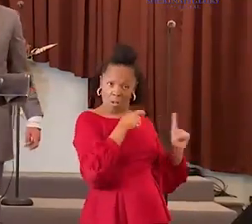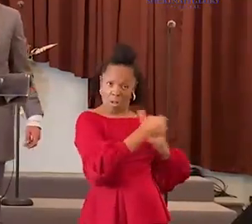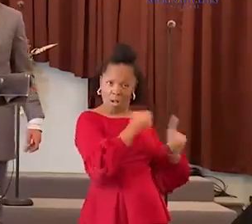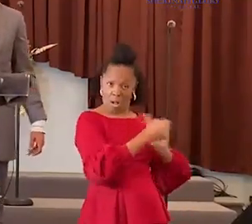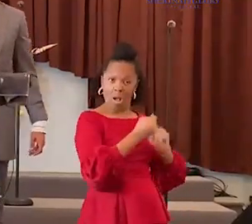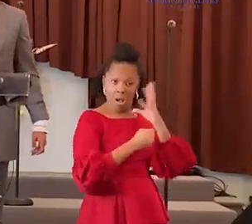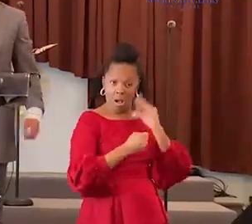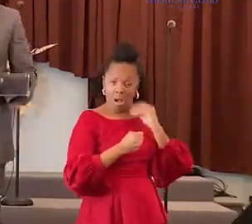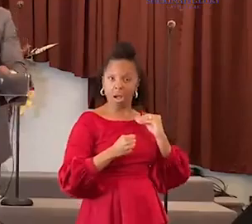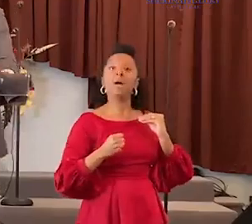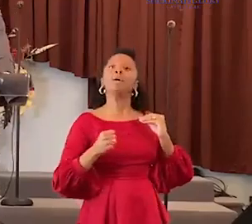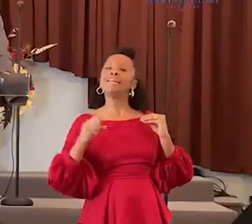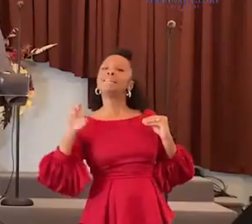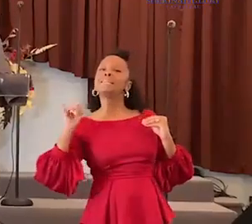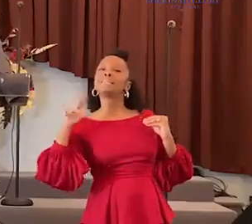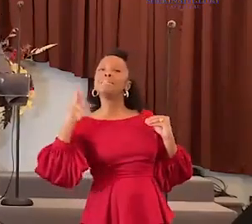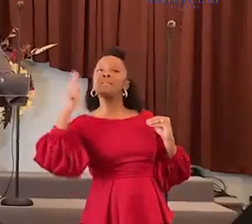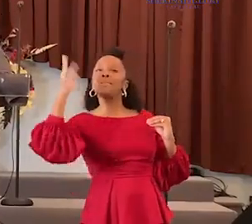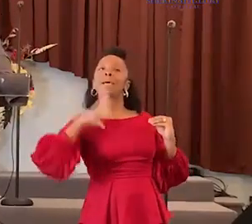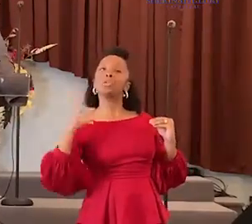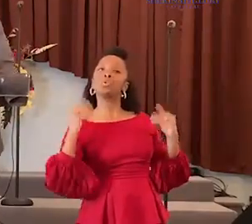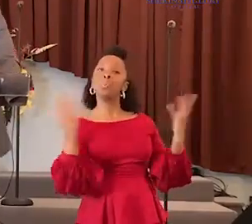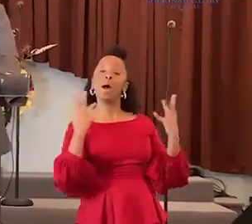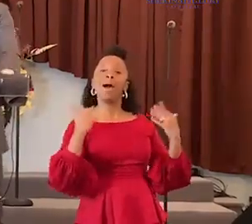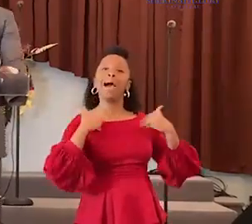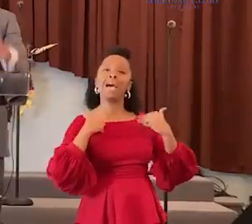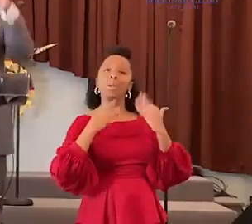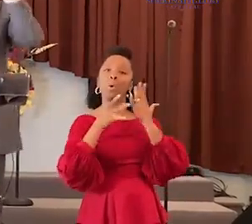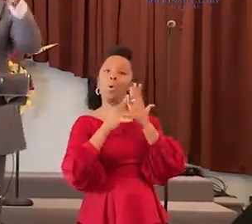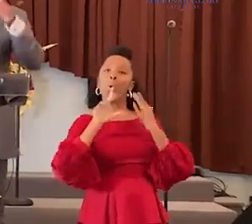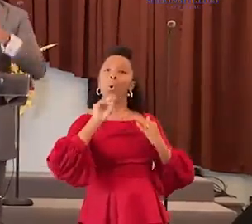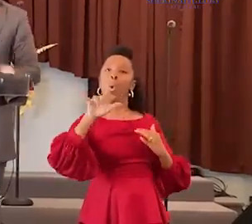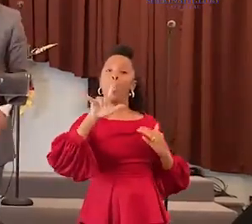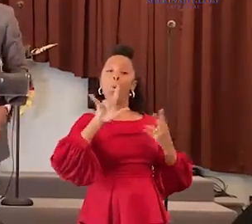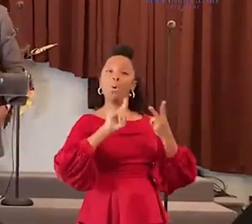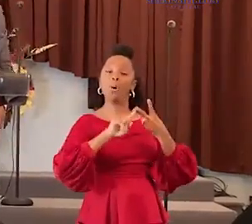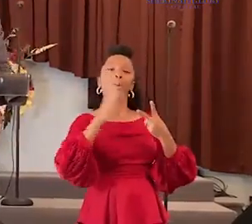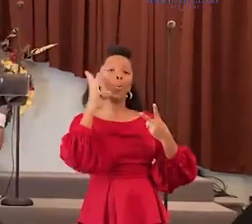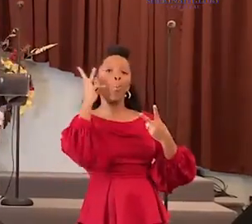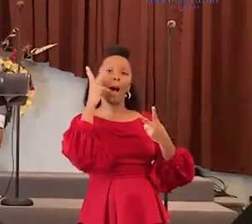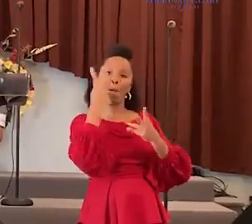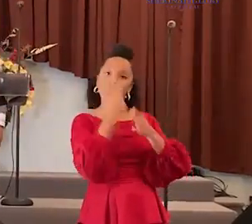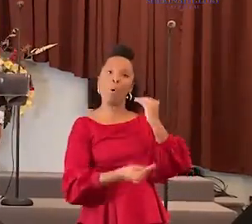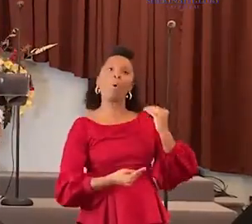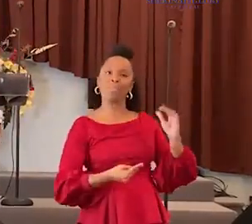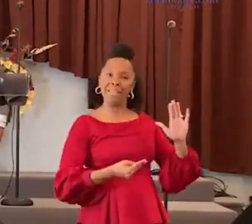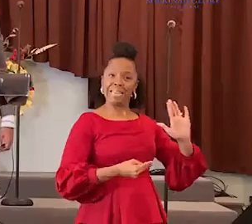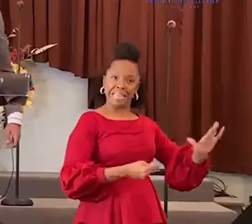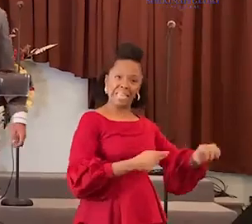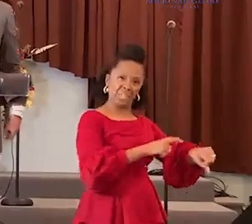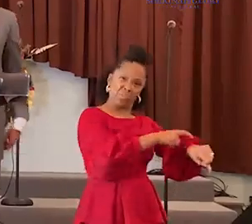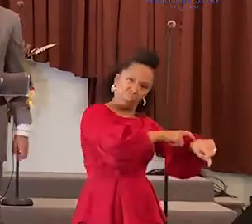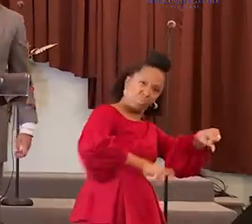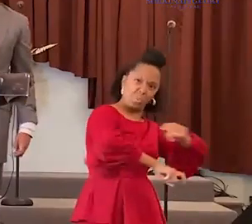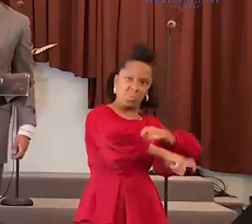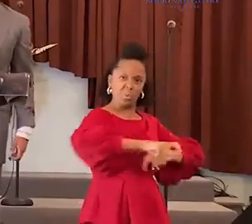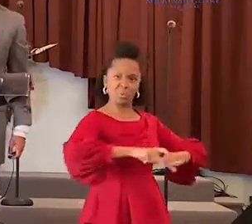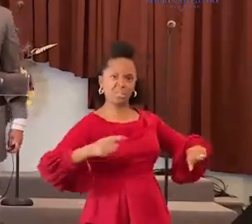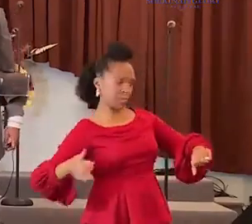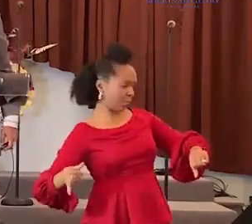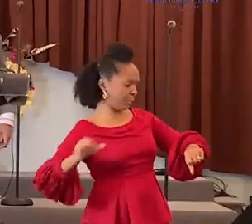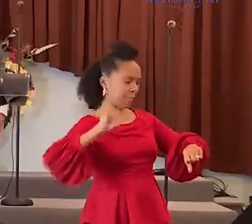Is there anybody that needs some more oil and some more wine? Lift